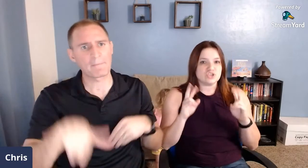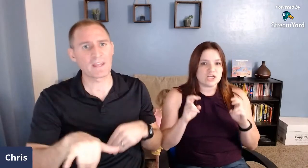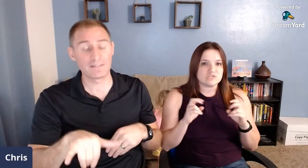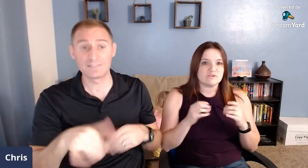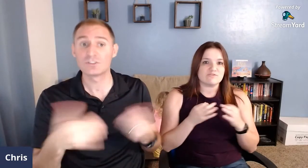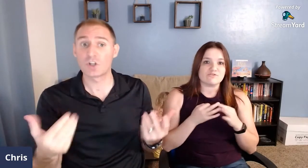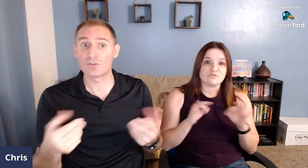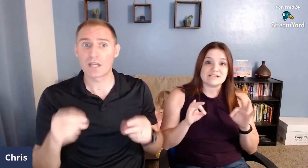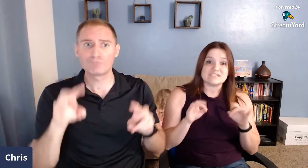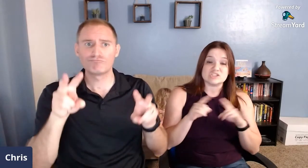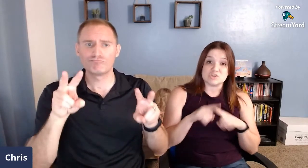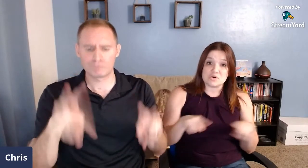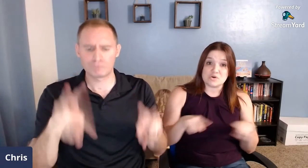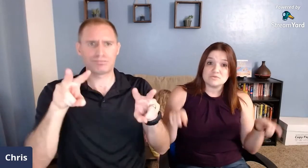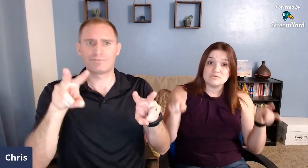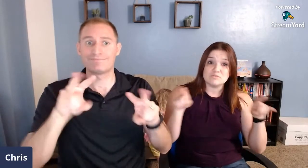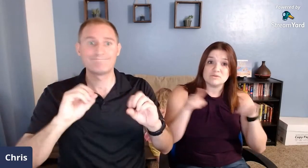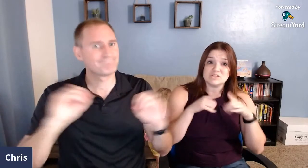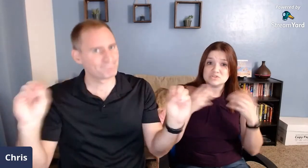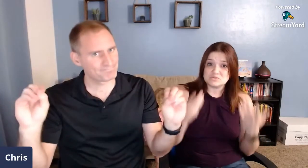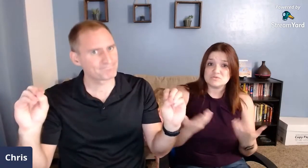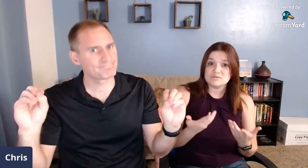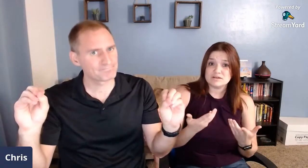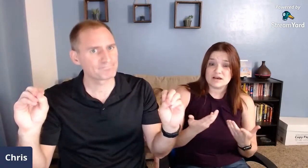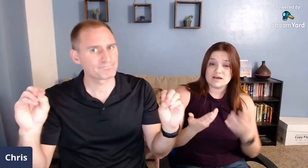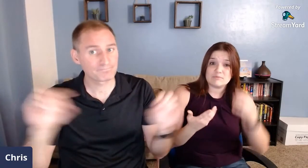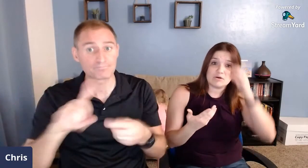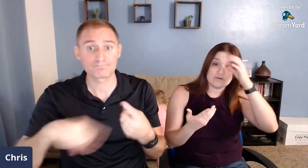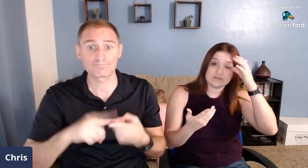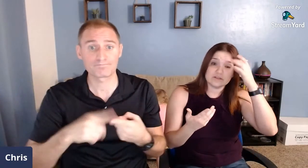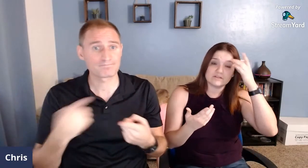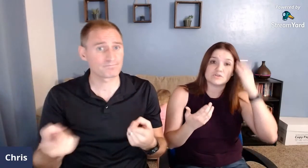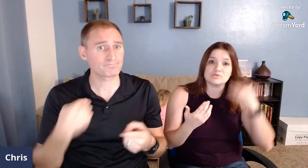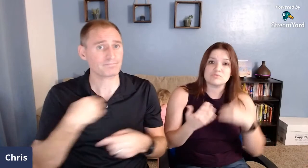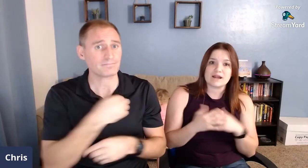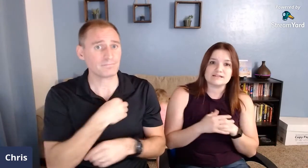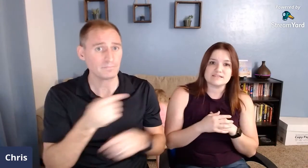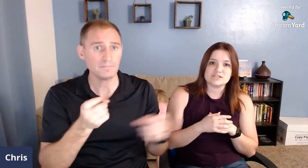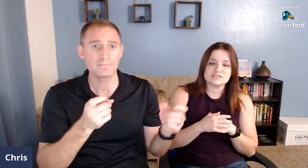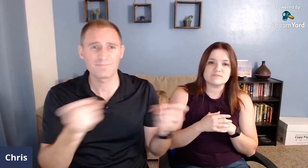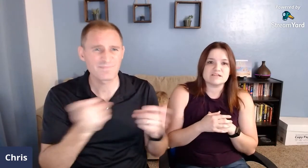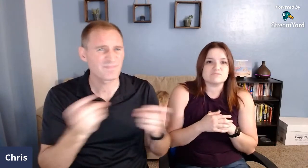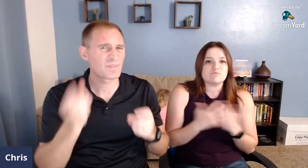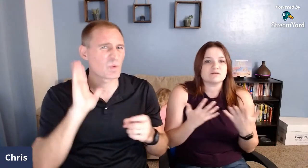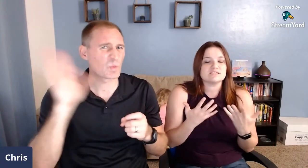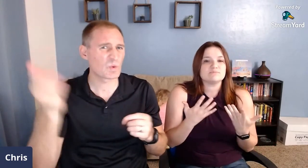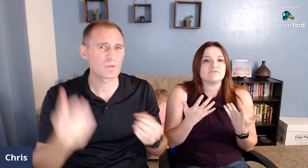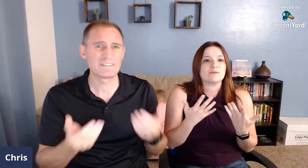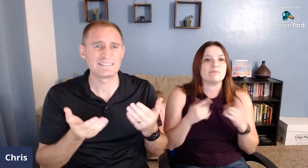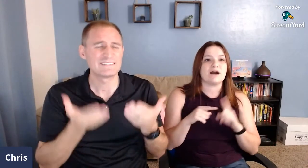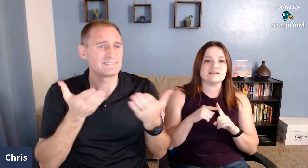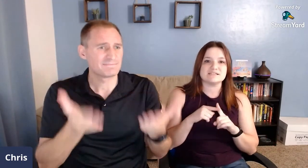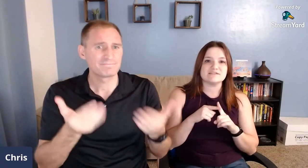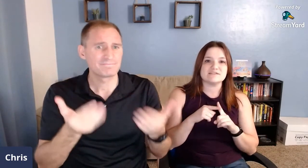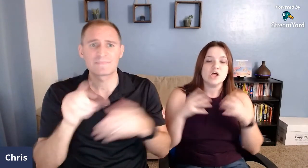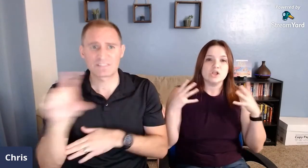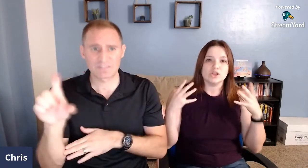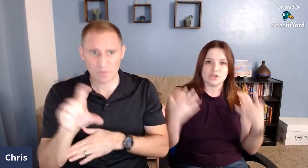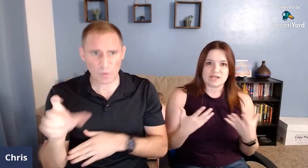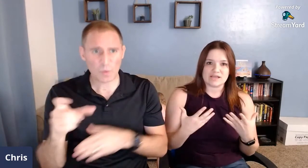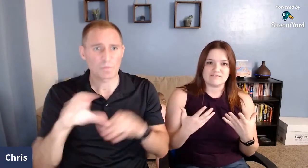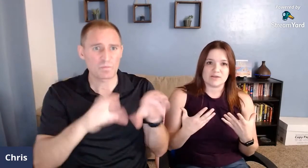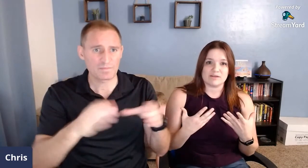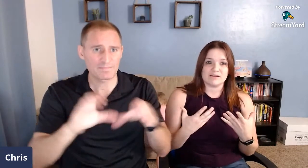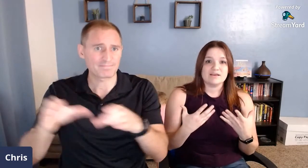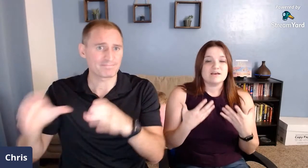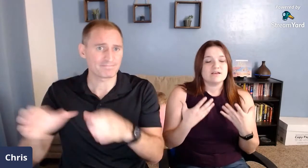very judgment-free zone when we do hold the group practice sessions, because we want this to be a very positive